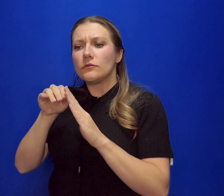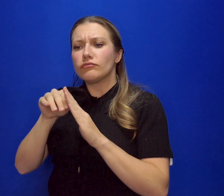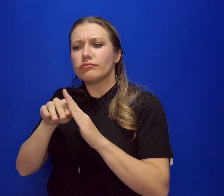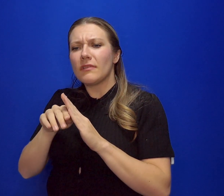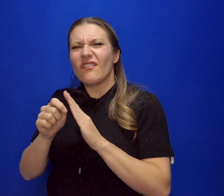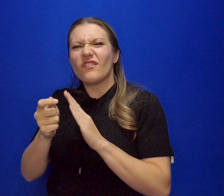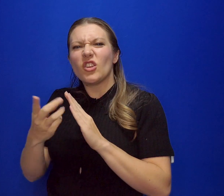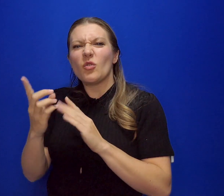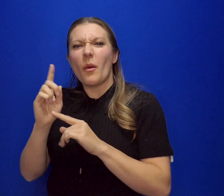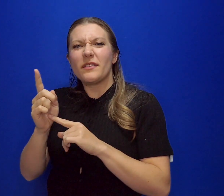minutes?